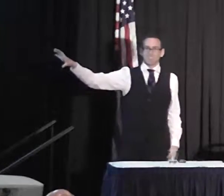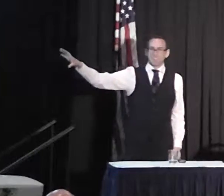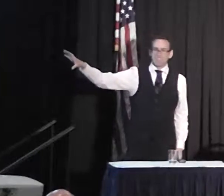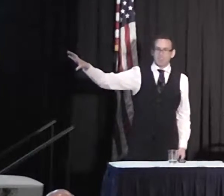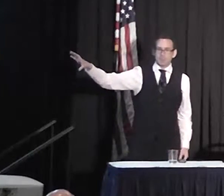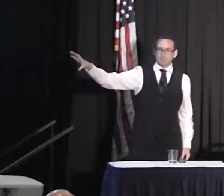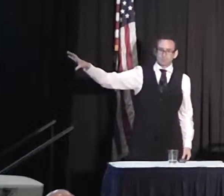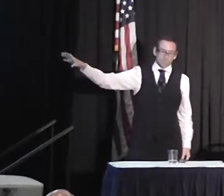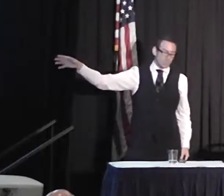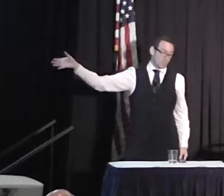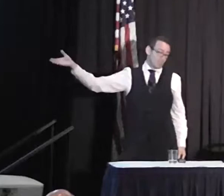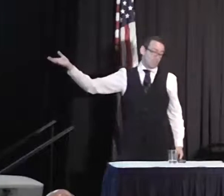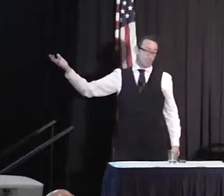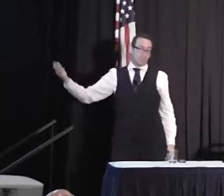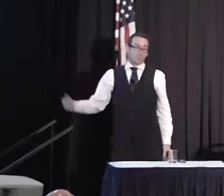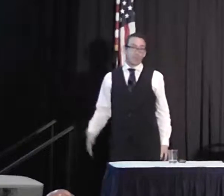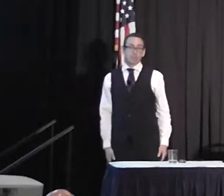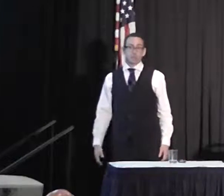Asia.